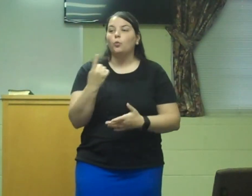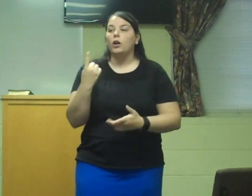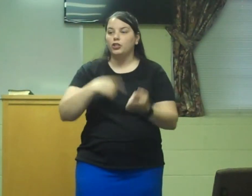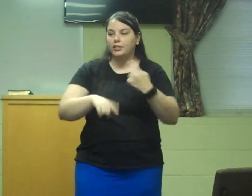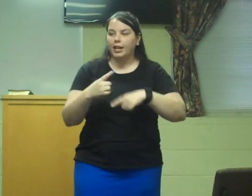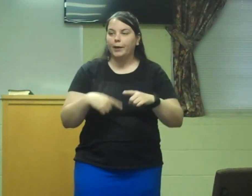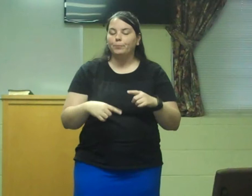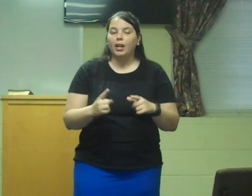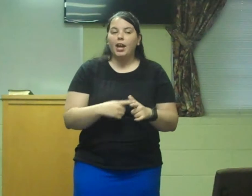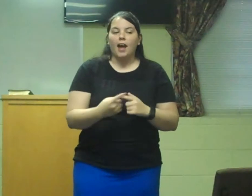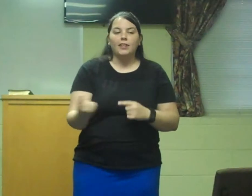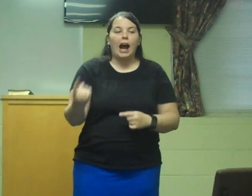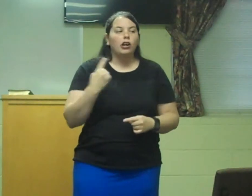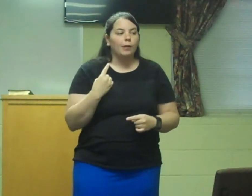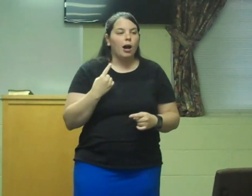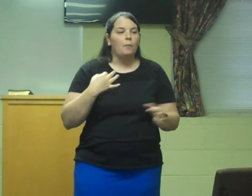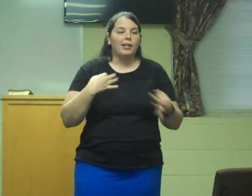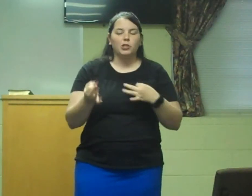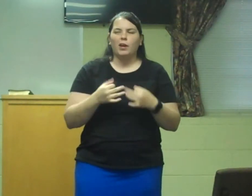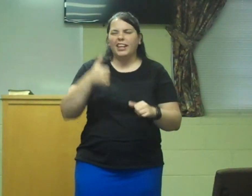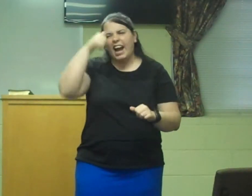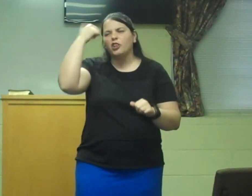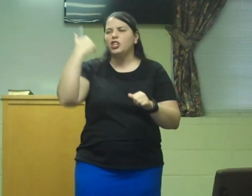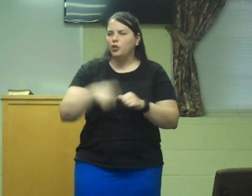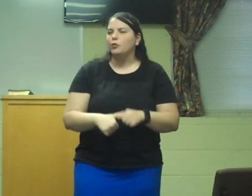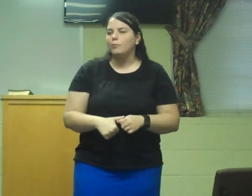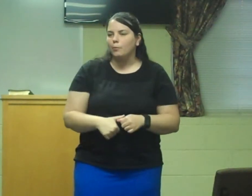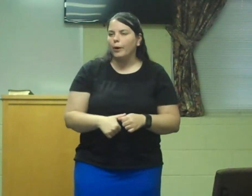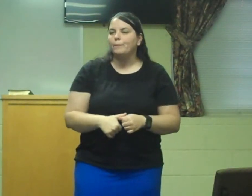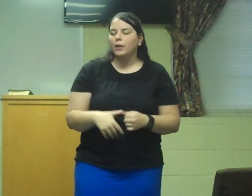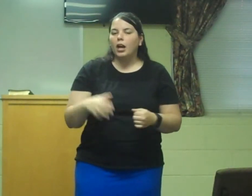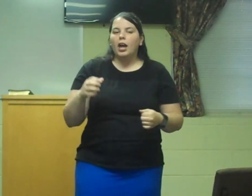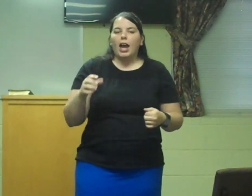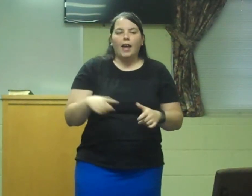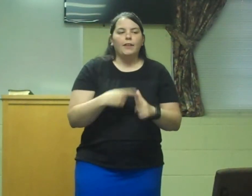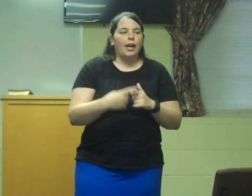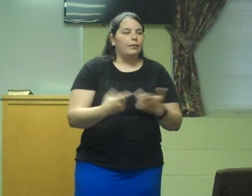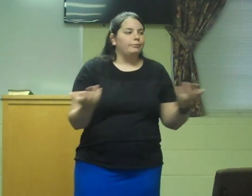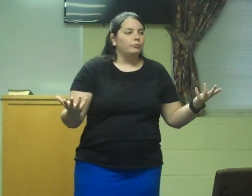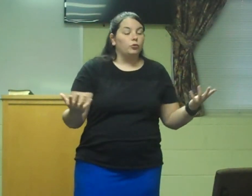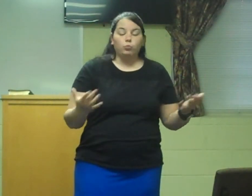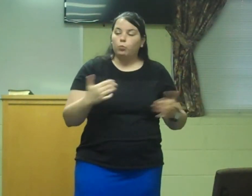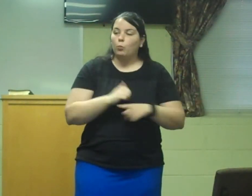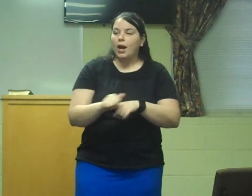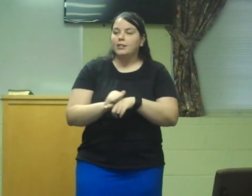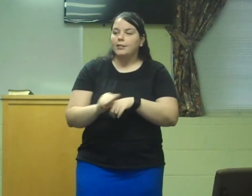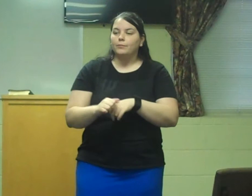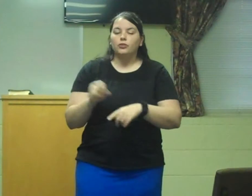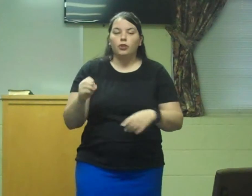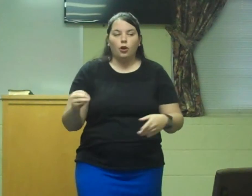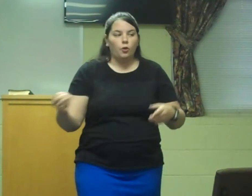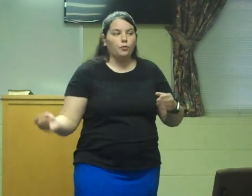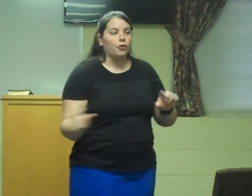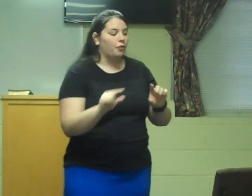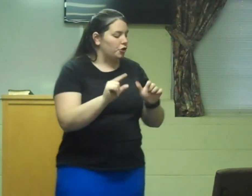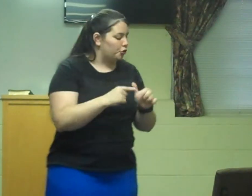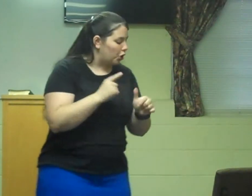what she's signing. And then I'll come up and explain how you can remember it. And then we'll practice it. So for the first group